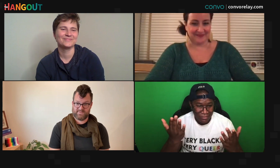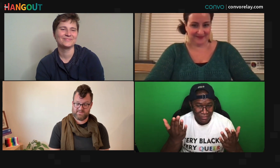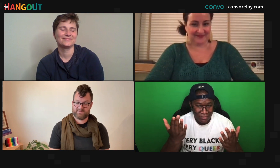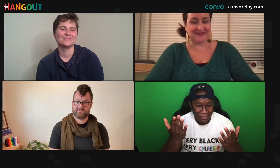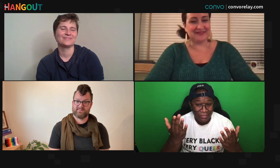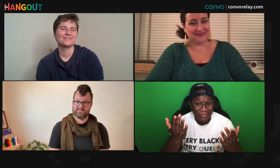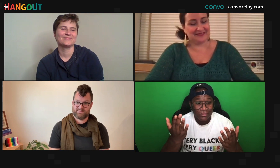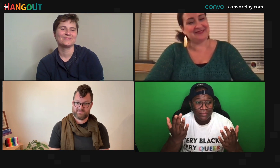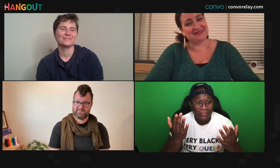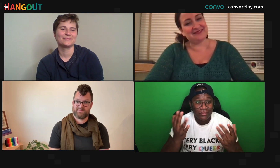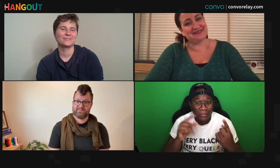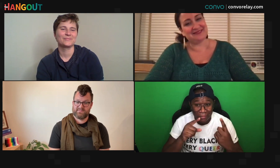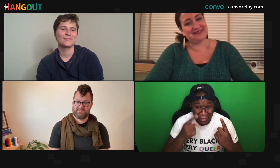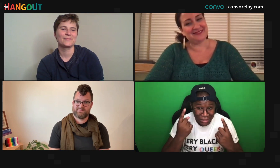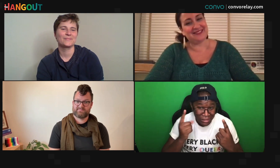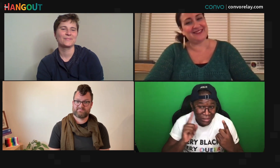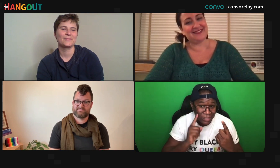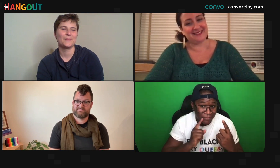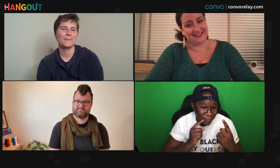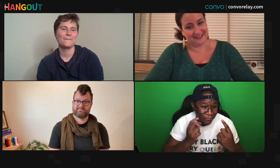Victorica here, I can say one thing.